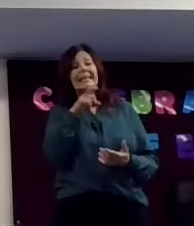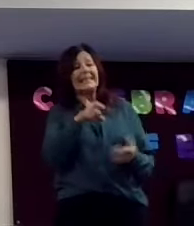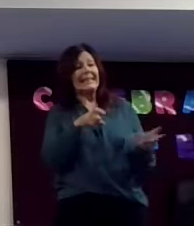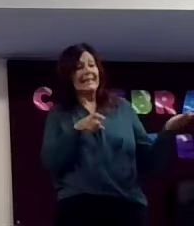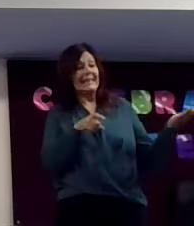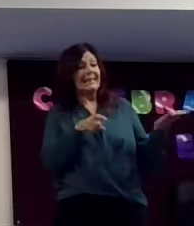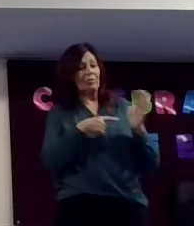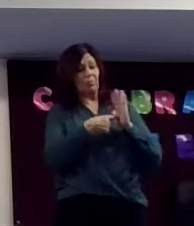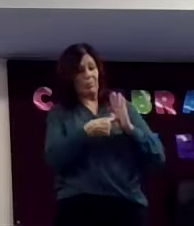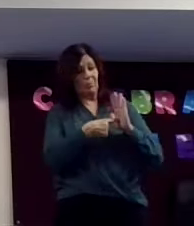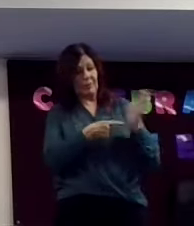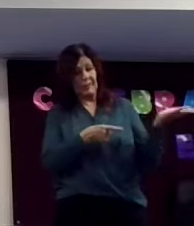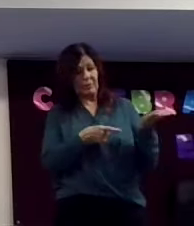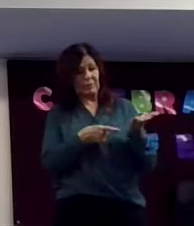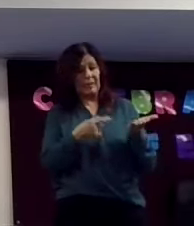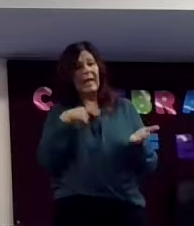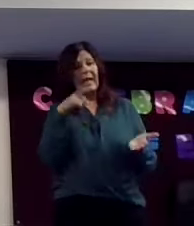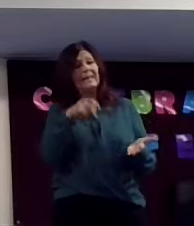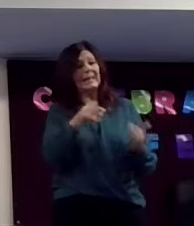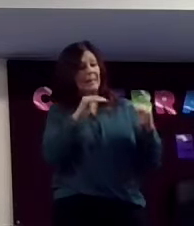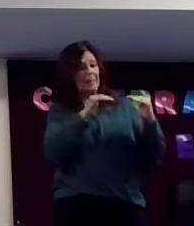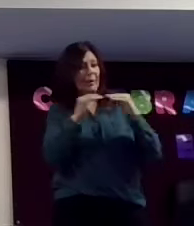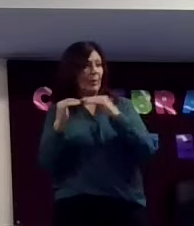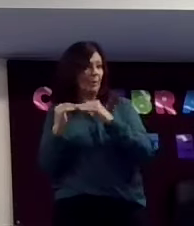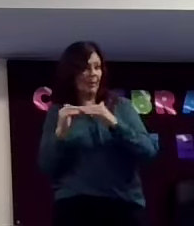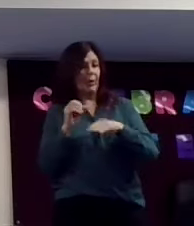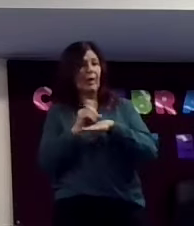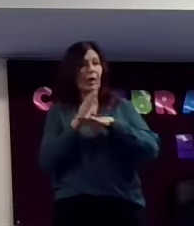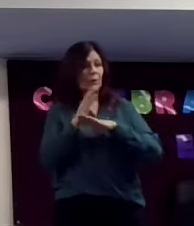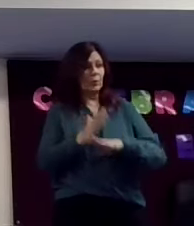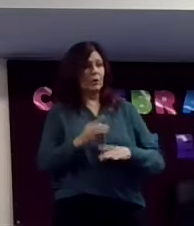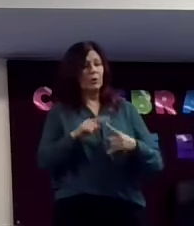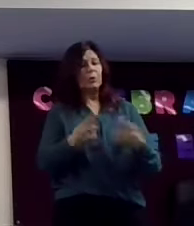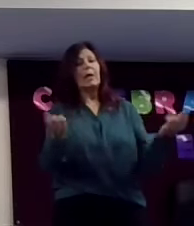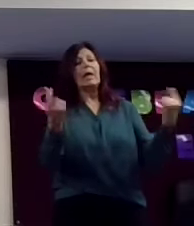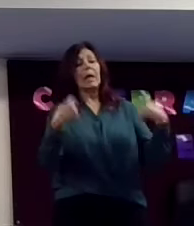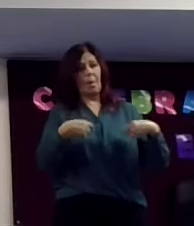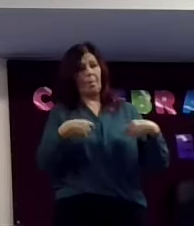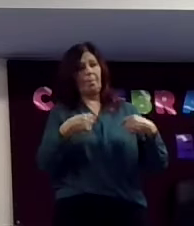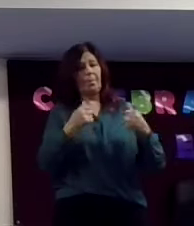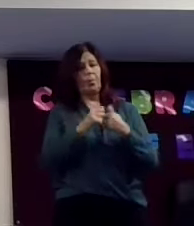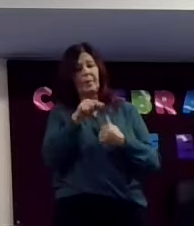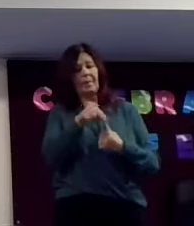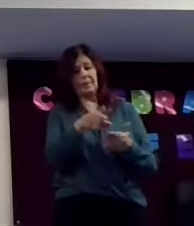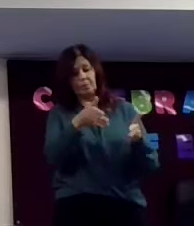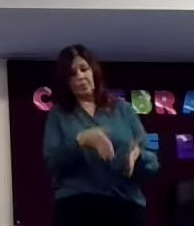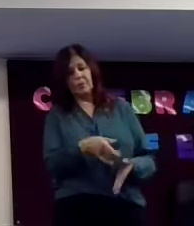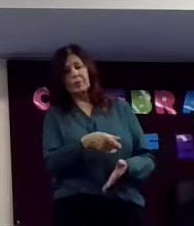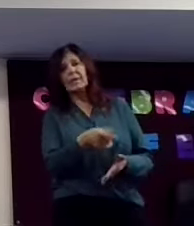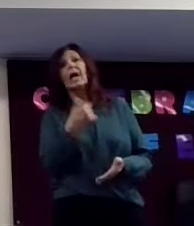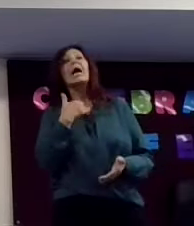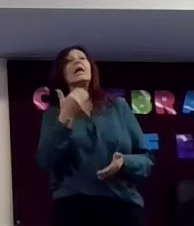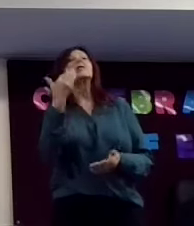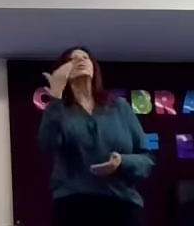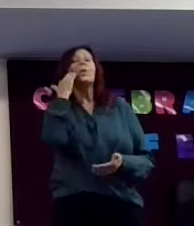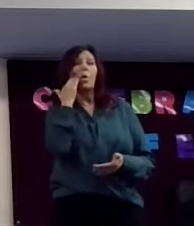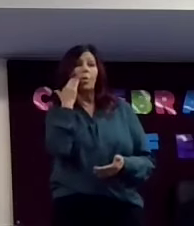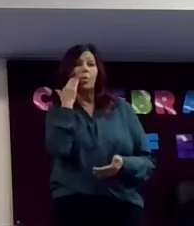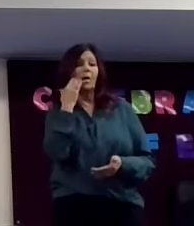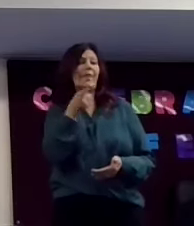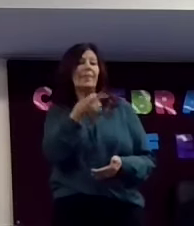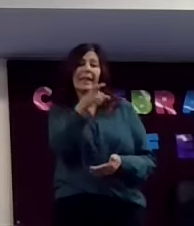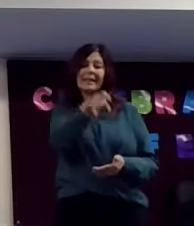need representation. I need a peer-to-peer counselor to come in with this individual because I know